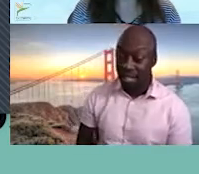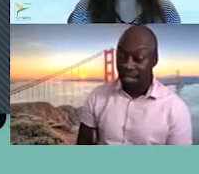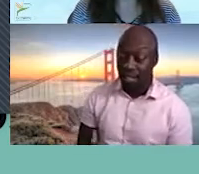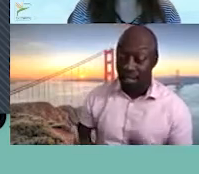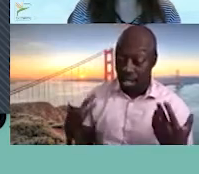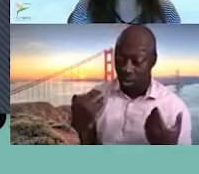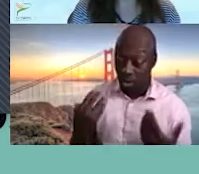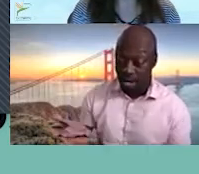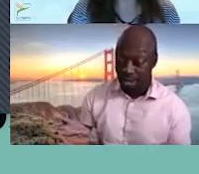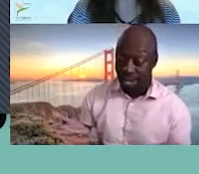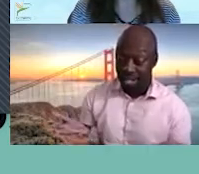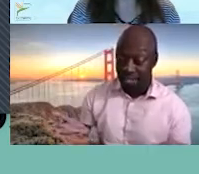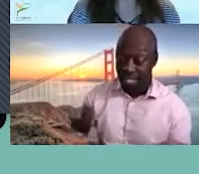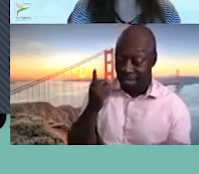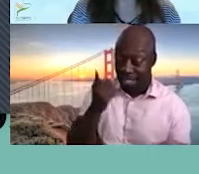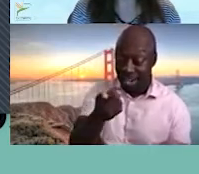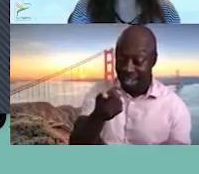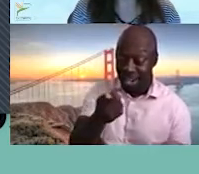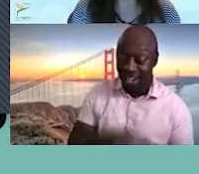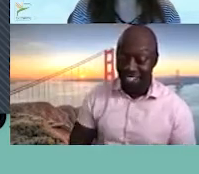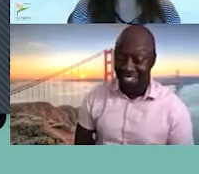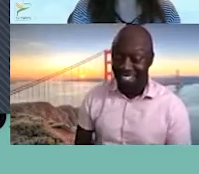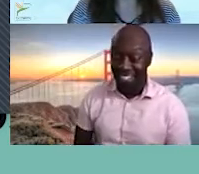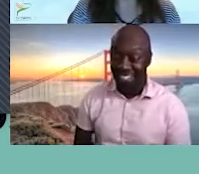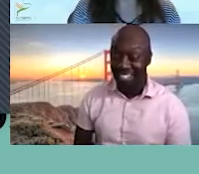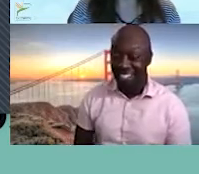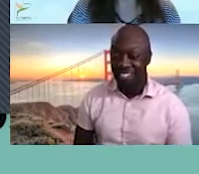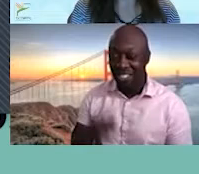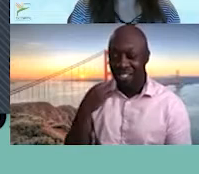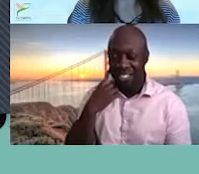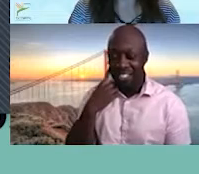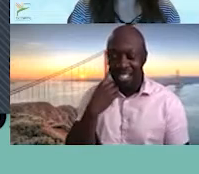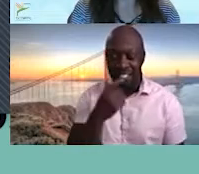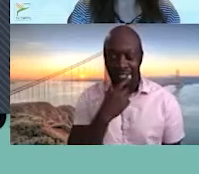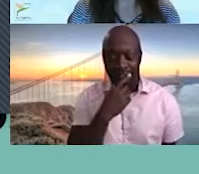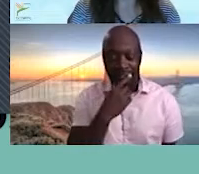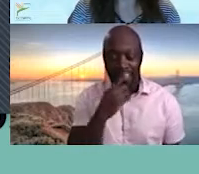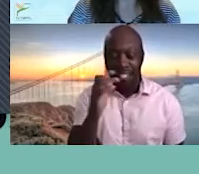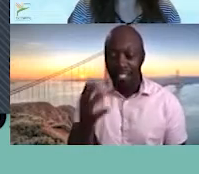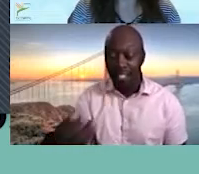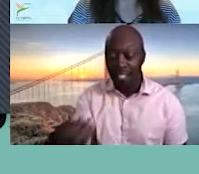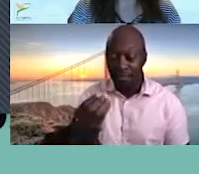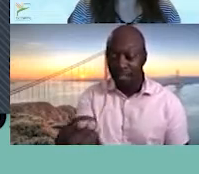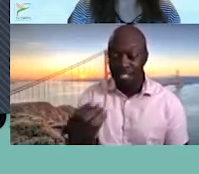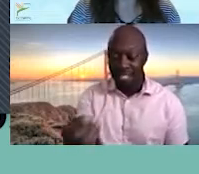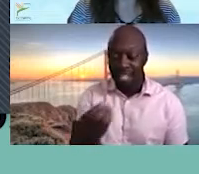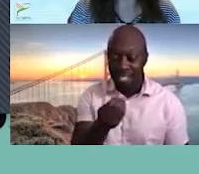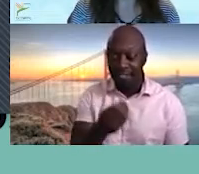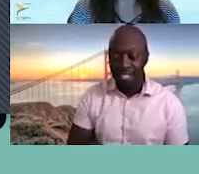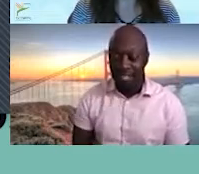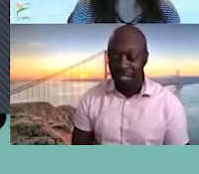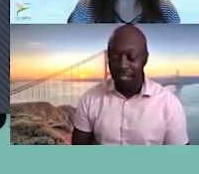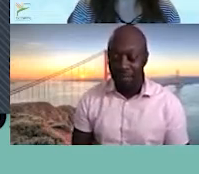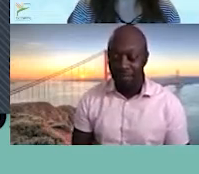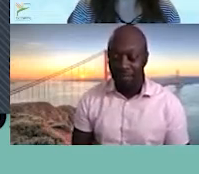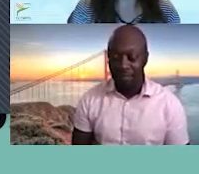looking at it like, why are you not giving it to me? It's right there. So she noticed, she connected. The person's not giving